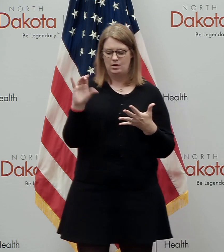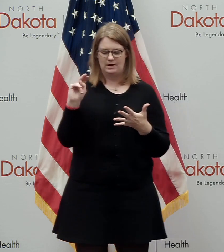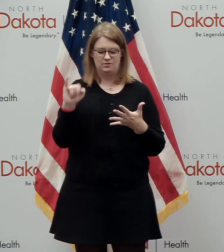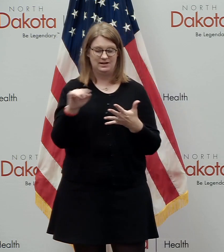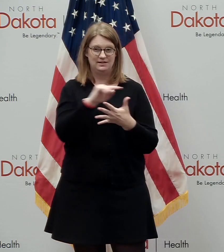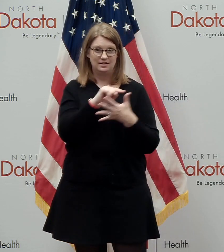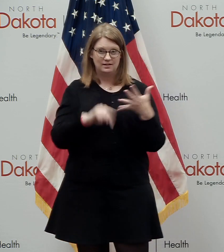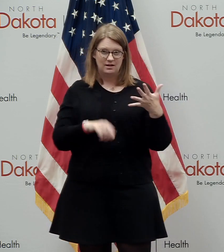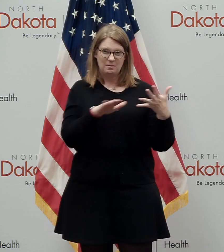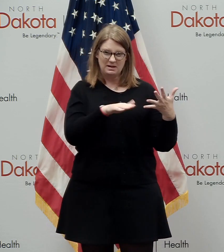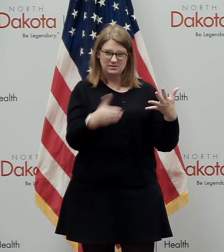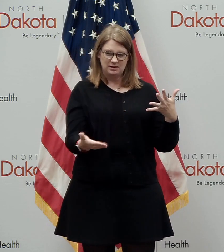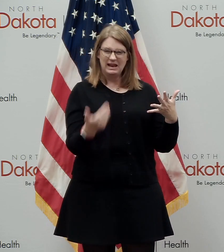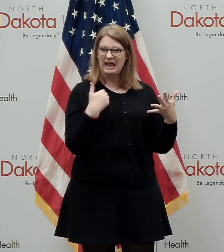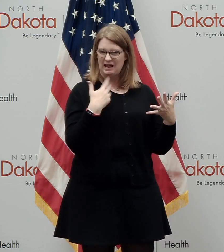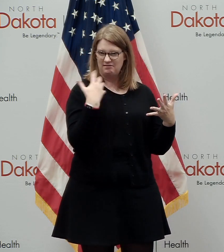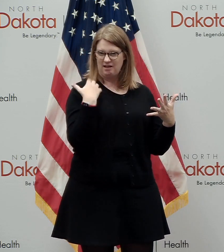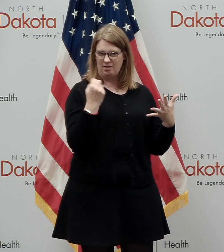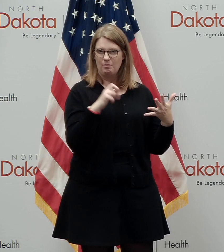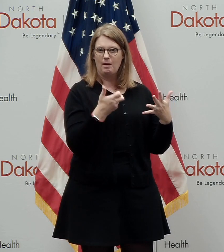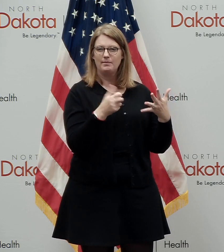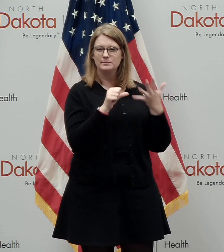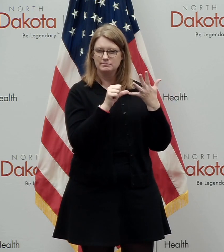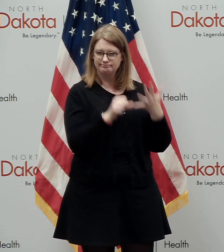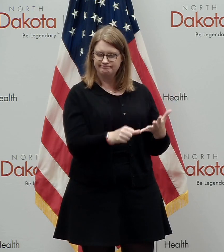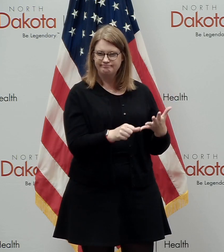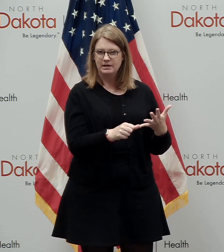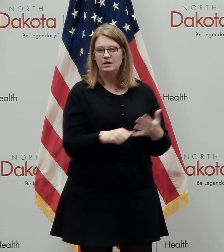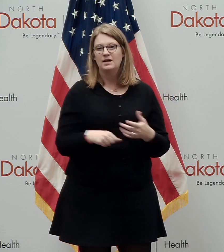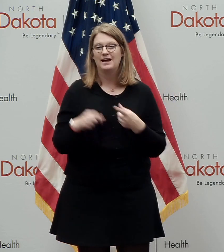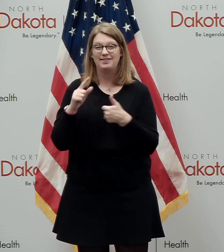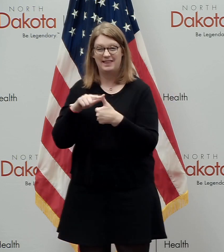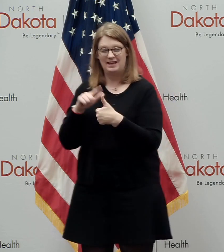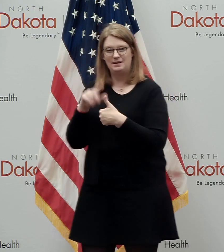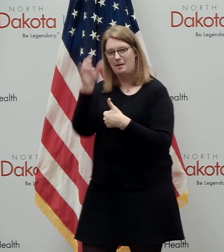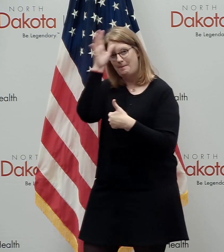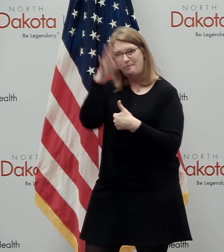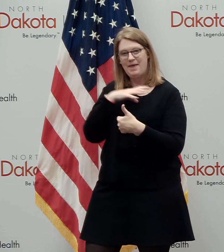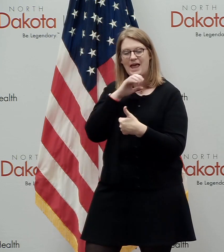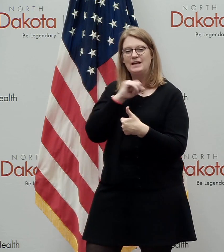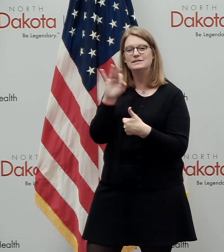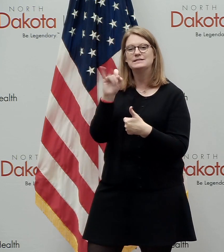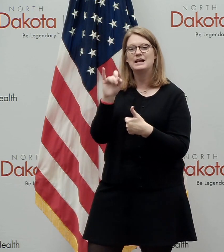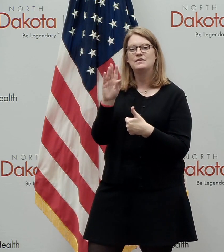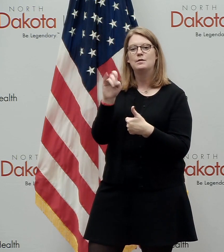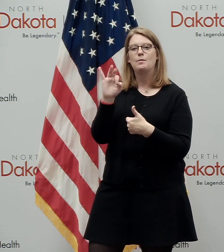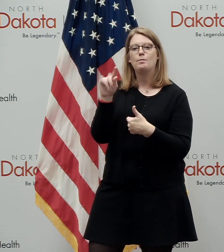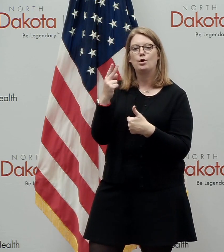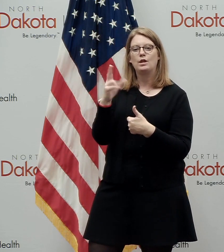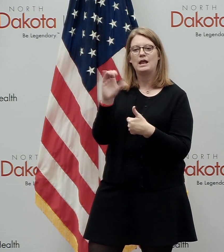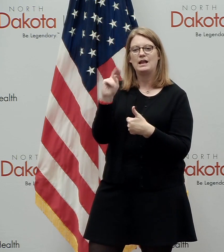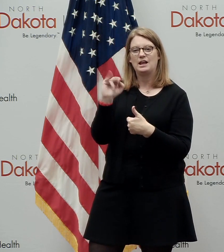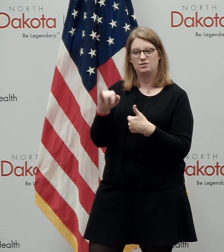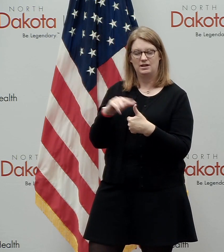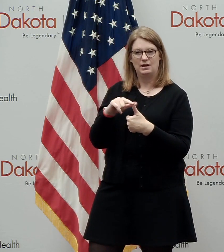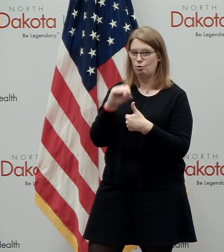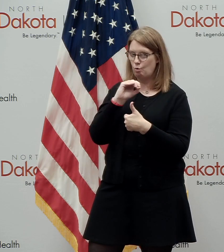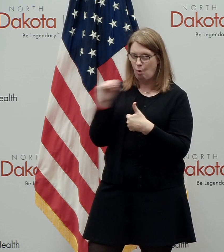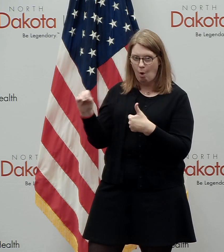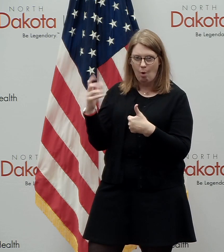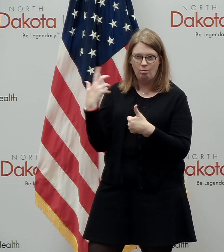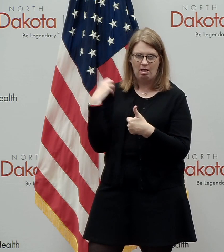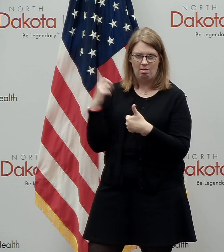5 who all passed away had underlying health conditions, and a man in his 90s from Burleigh County who had no underlying health